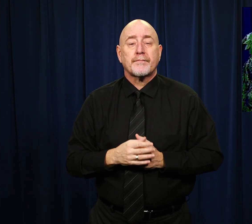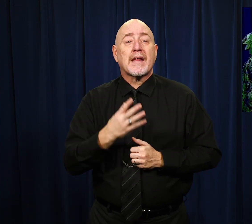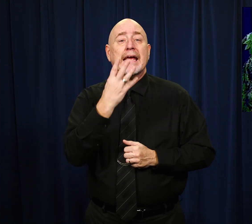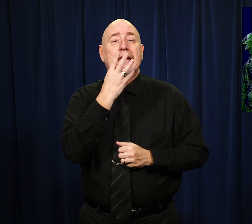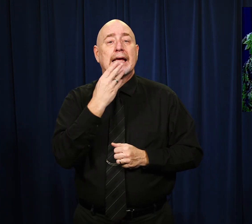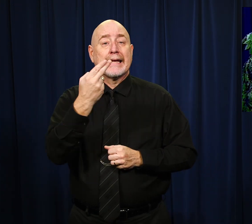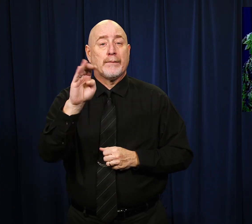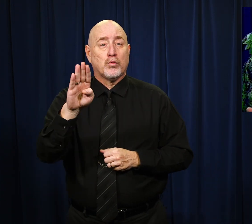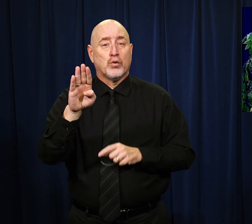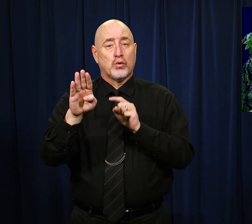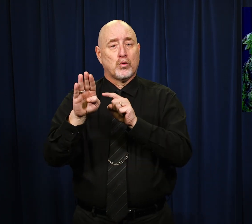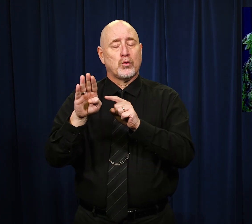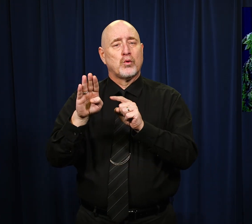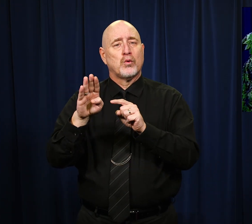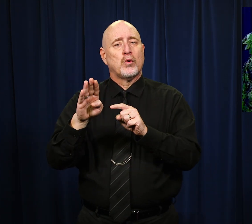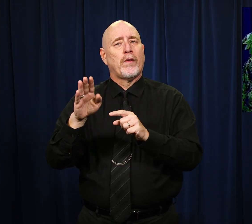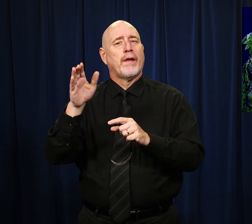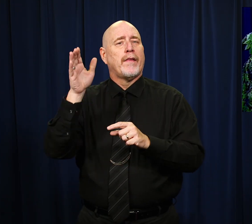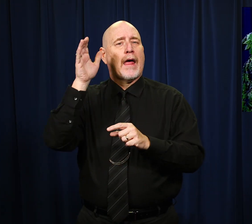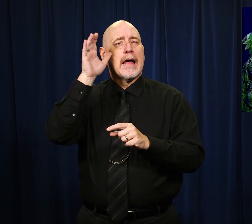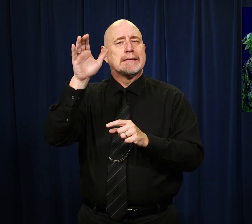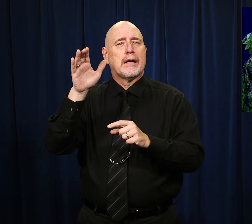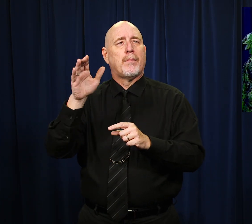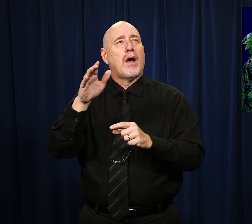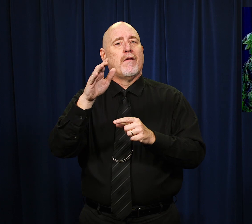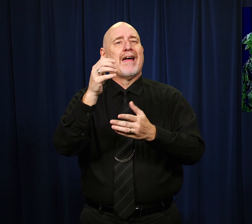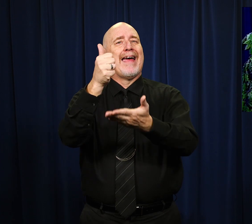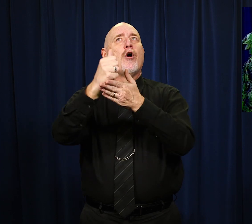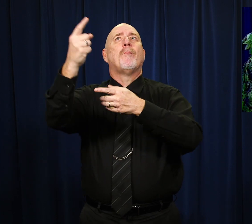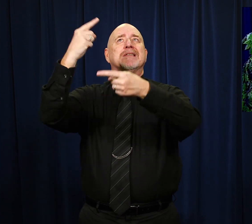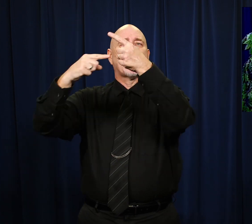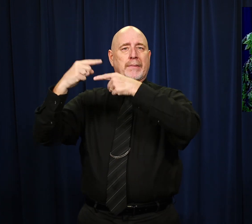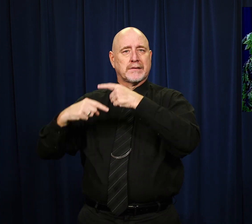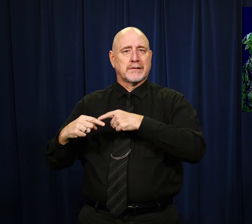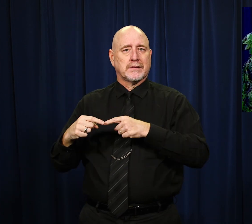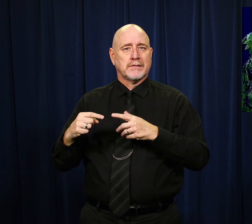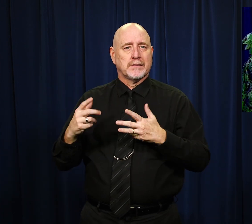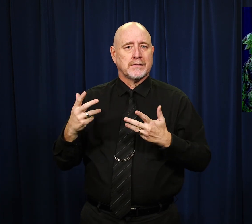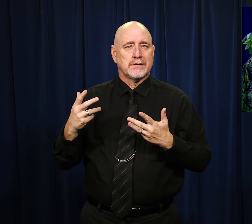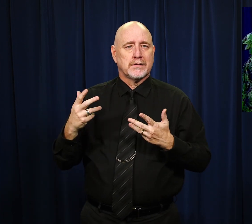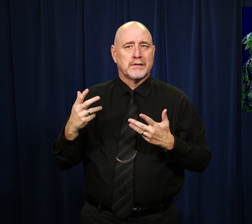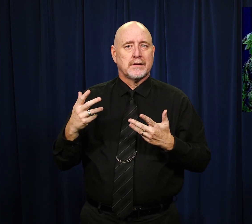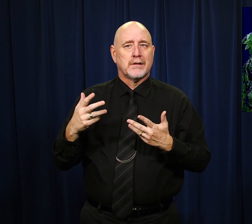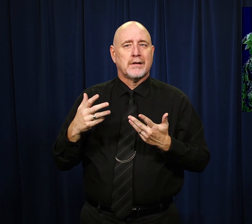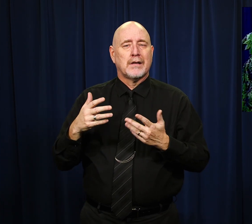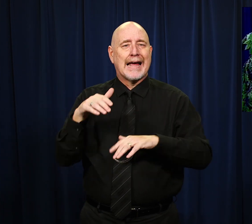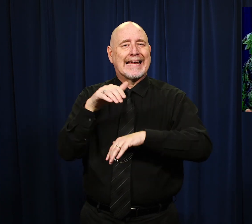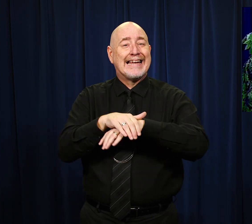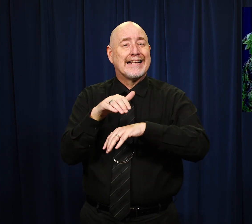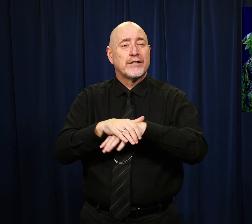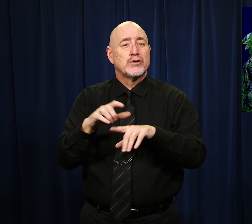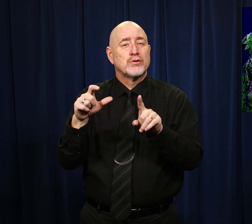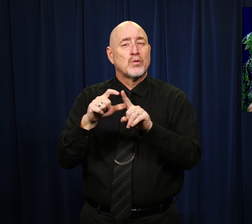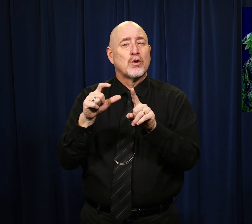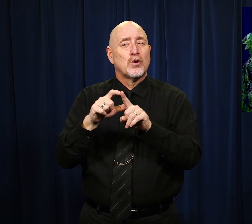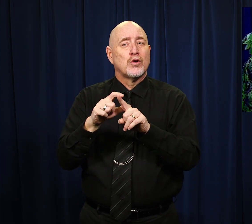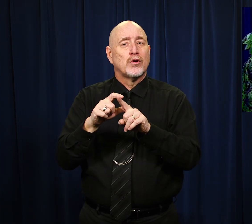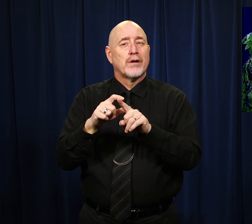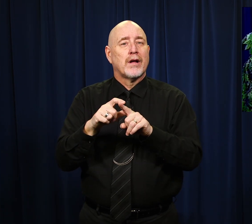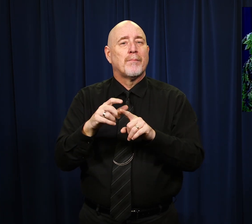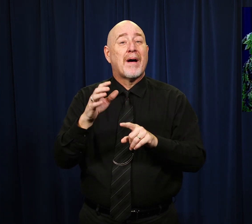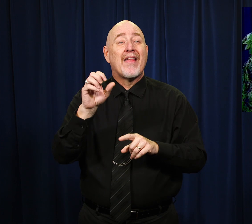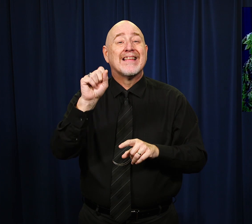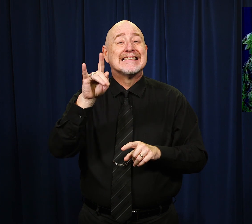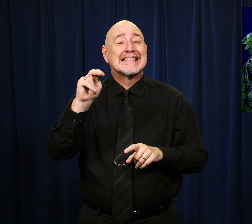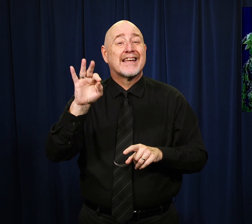Hebrews one gives the idea of help coming, just it were in English, as we have that saying, by the skin